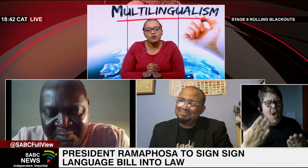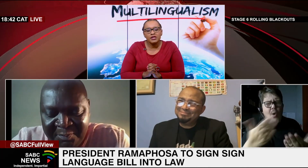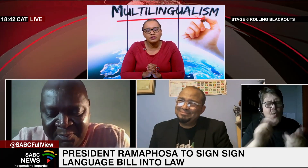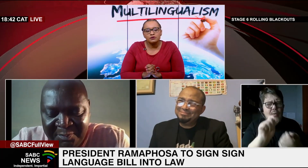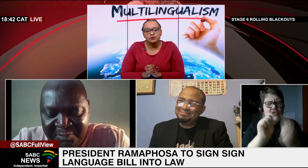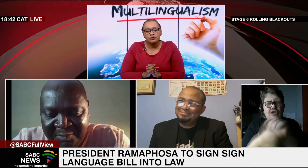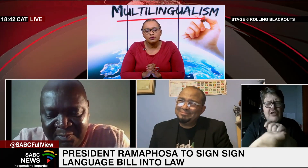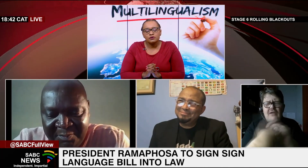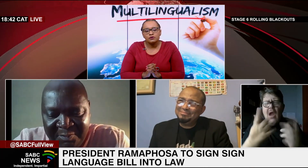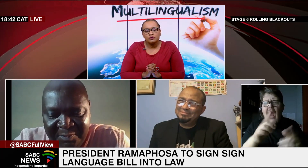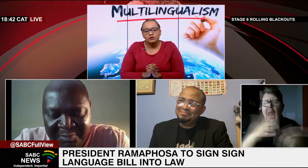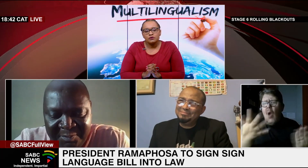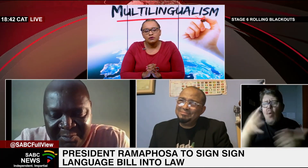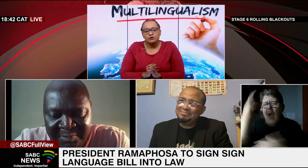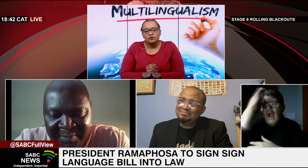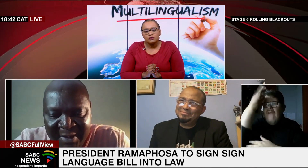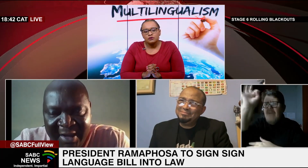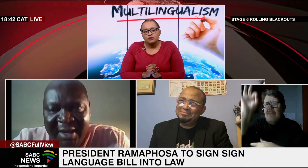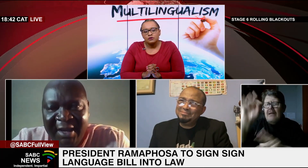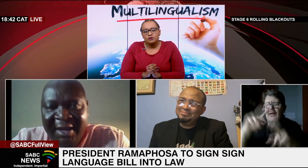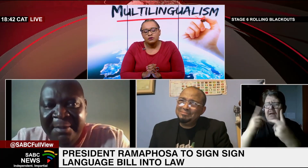departments operate?